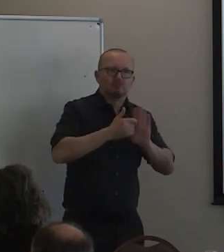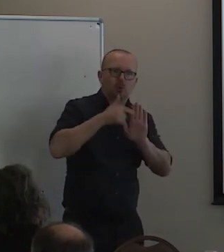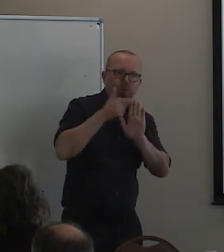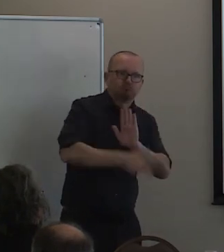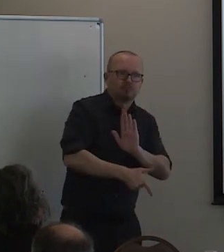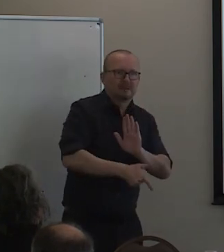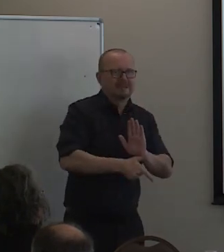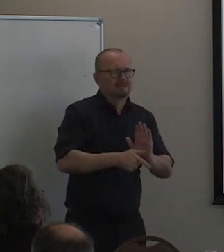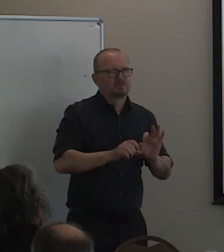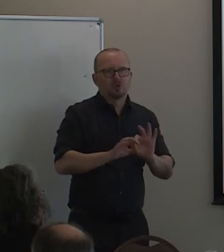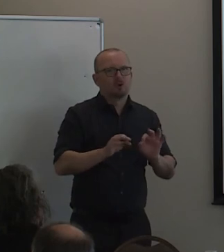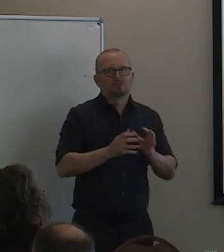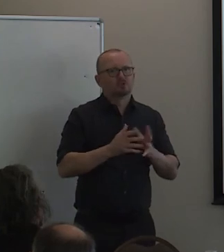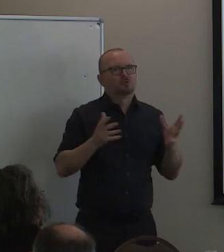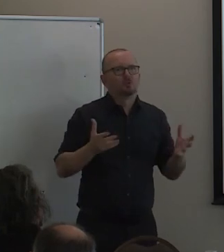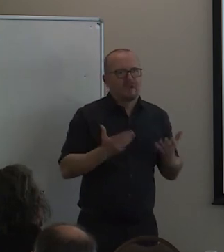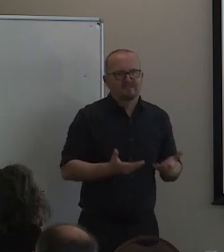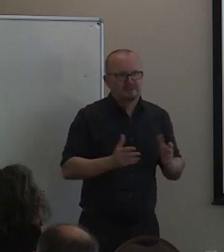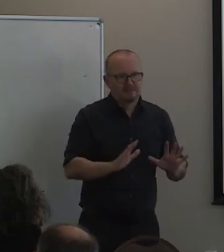too dense.